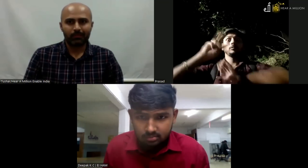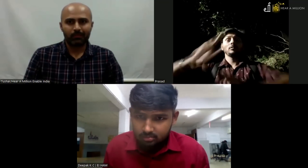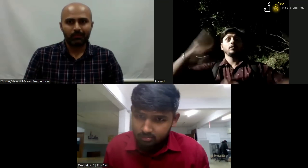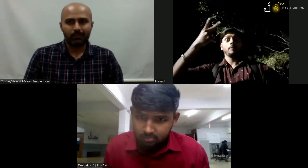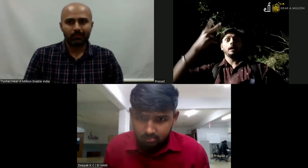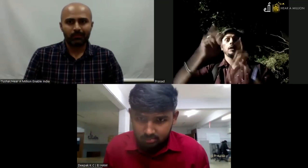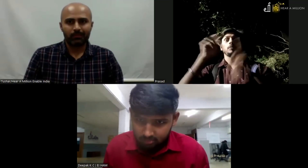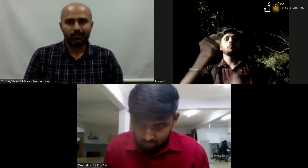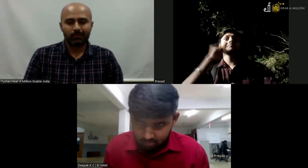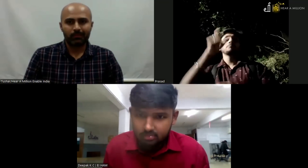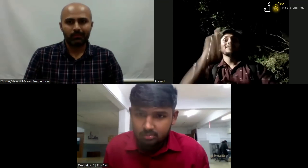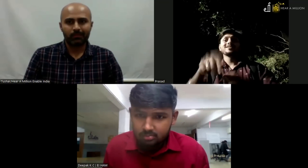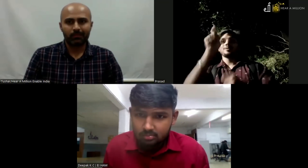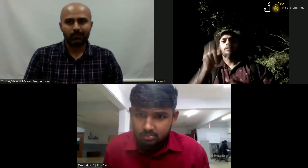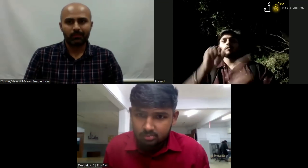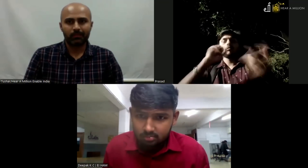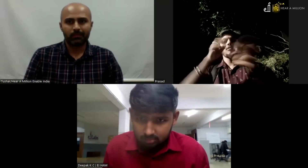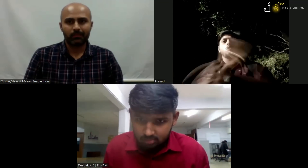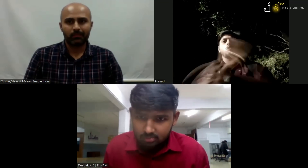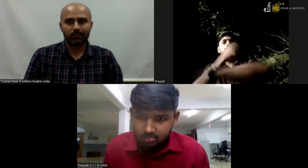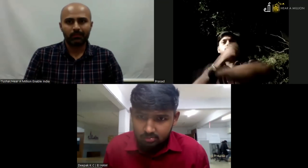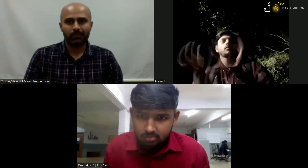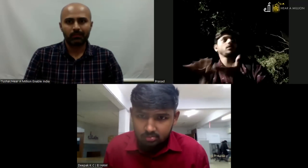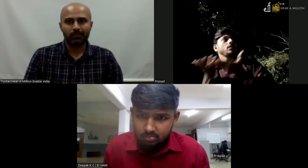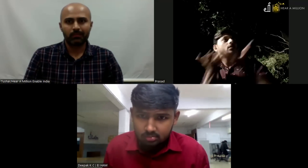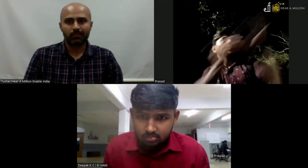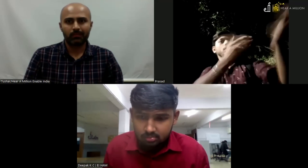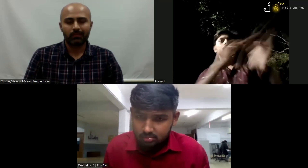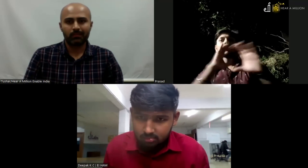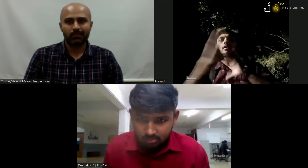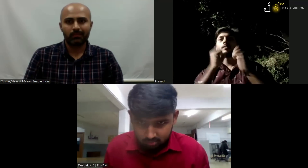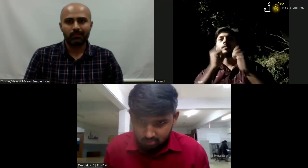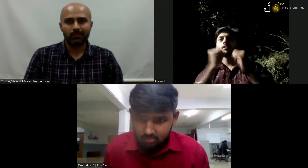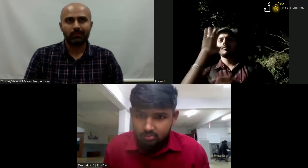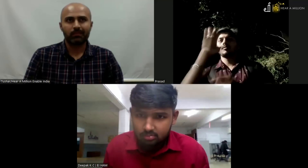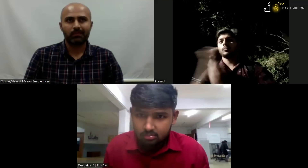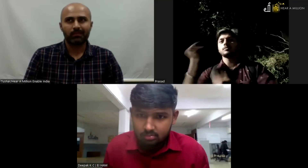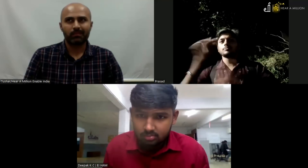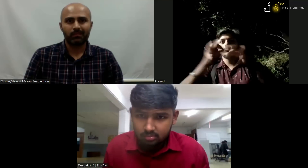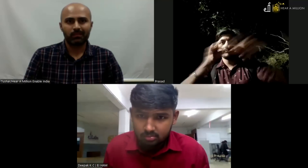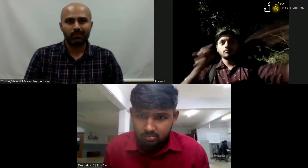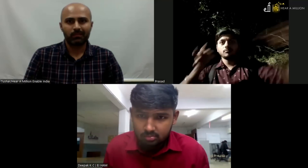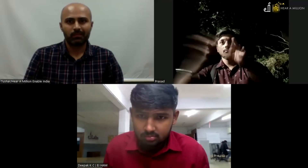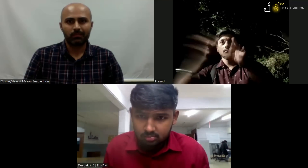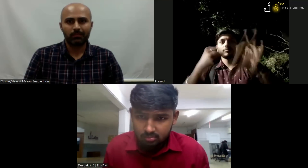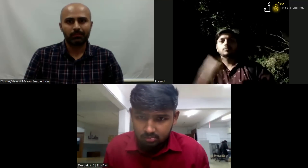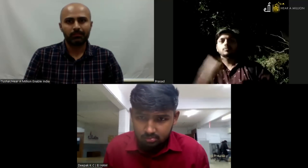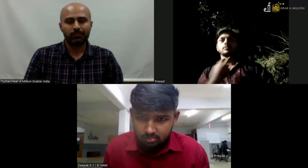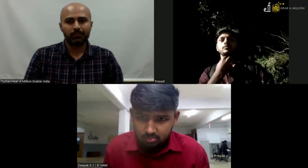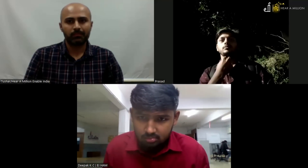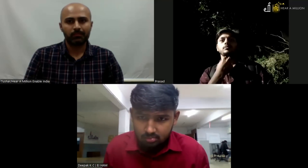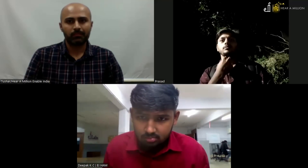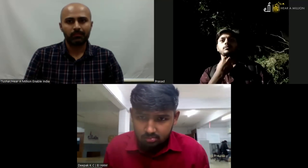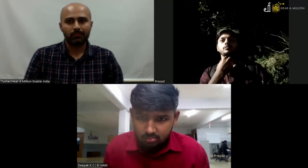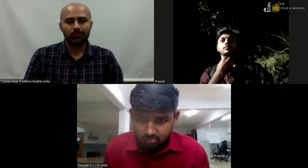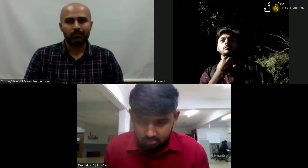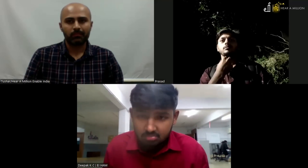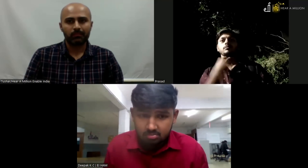there is a major accident, a very dangerous accident, if there is a injury or some